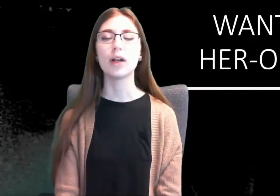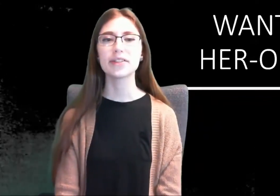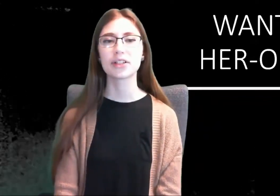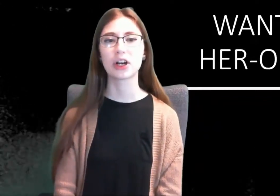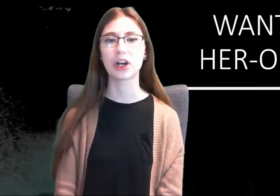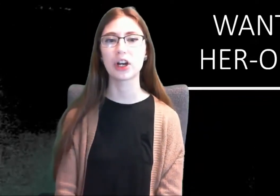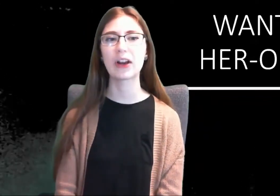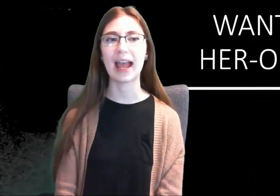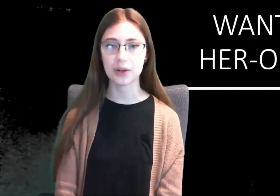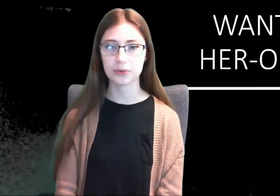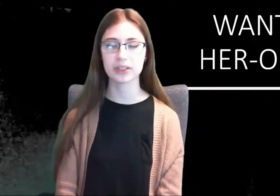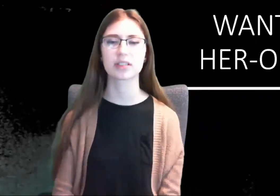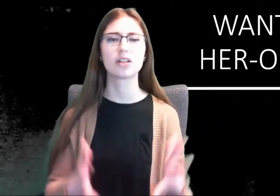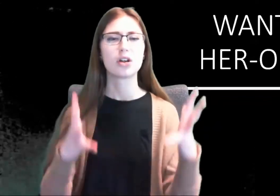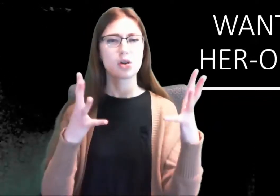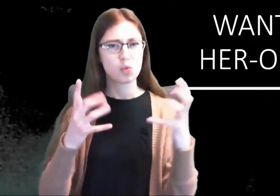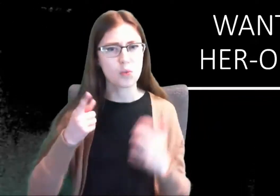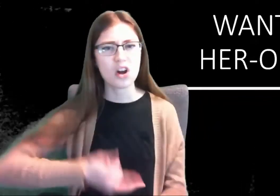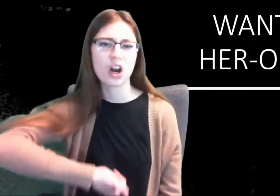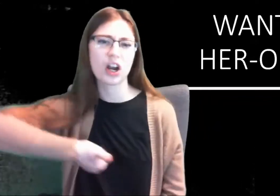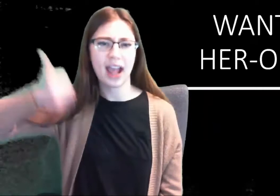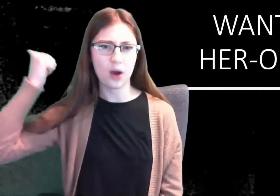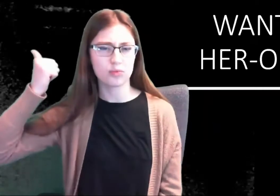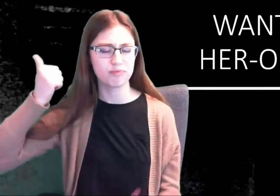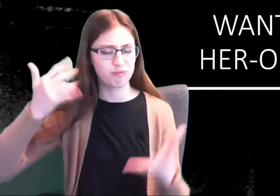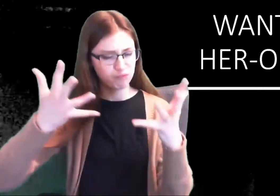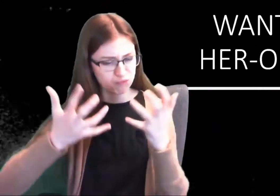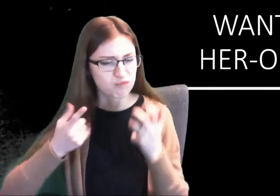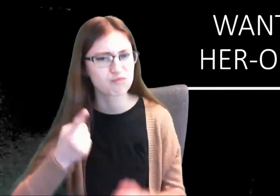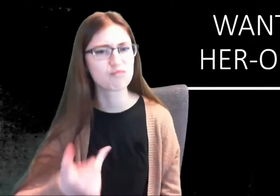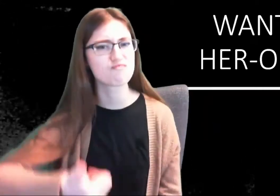Want her out. Want her out.